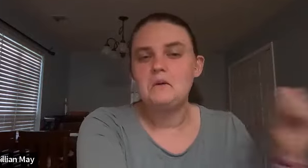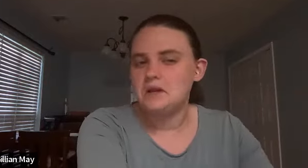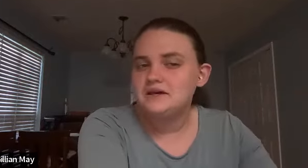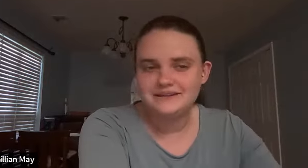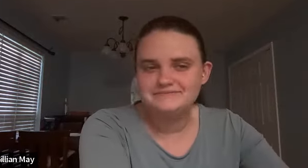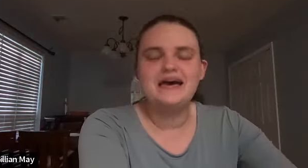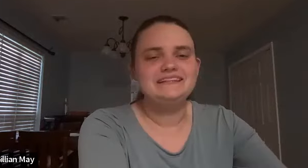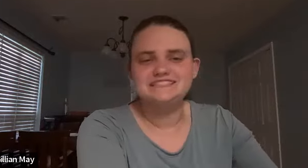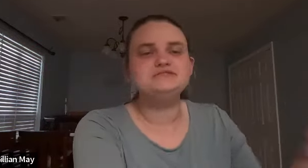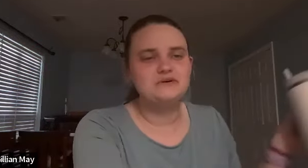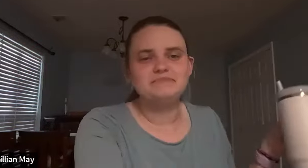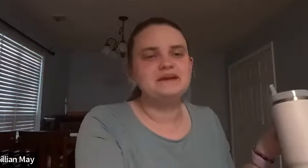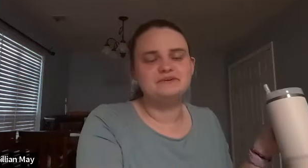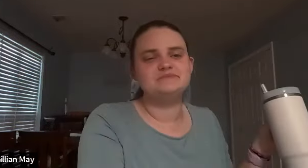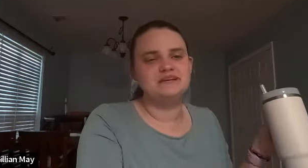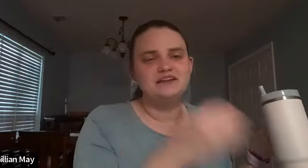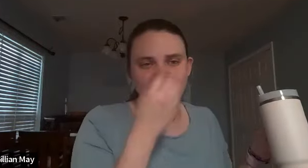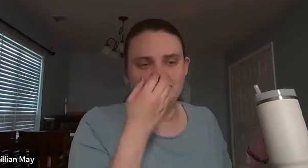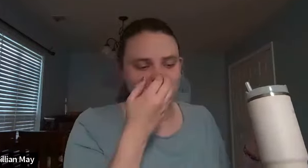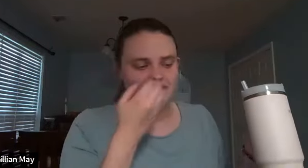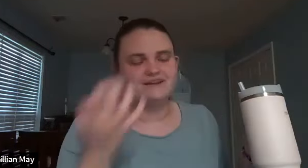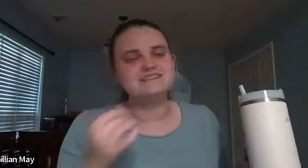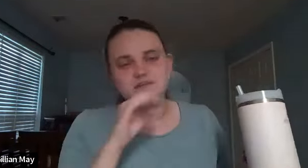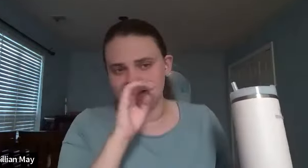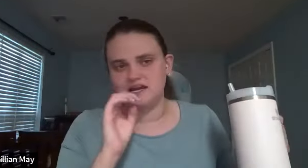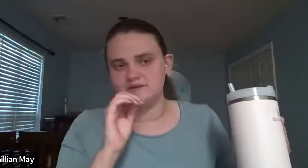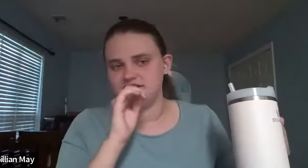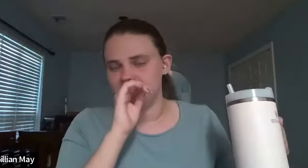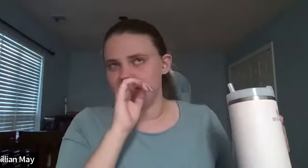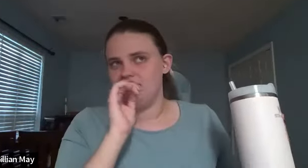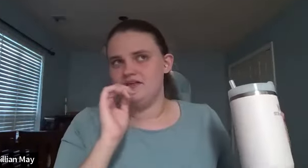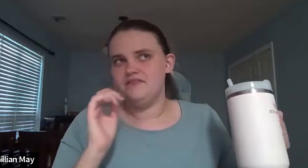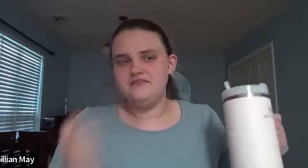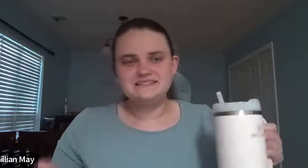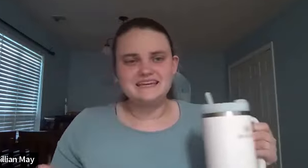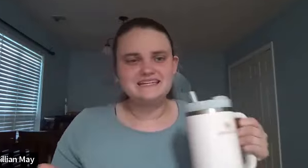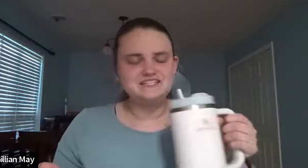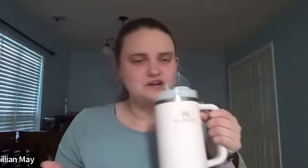We're good. At least you'll know, be able to be a little bit weather aware. Because a lot of times these kids, you know,